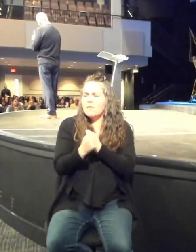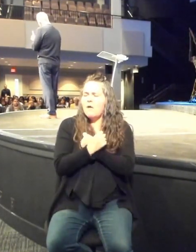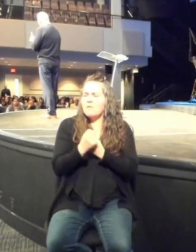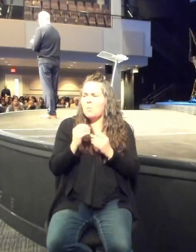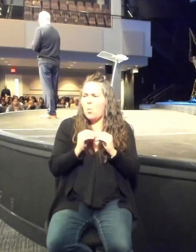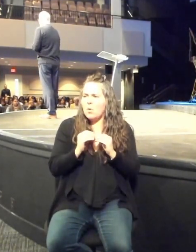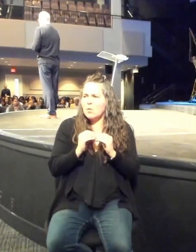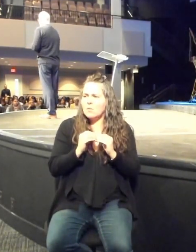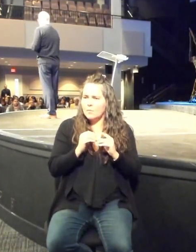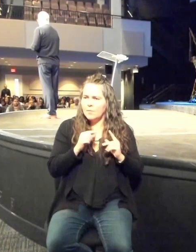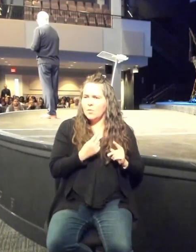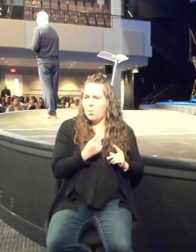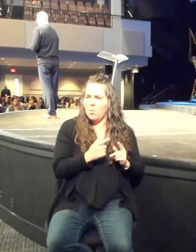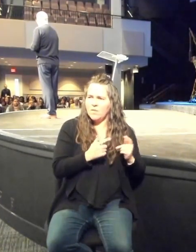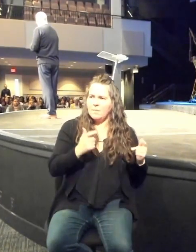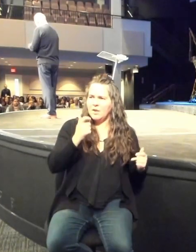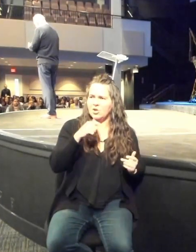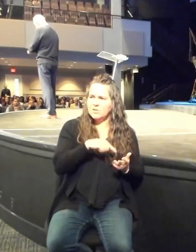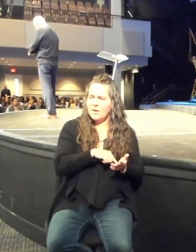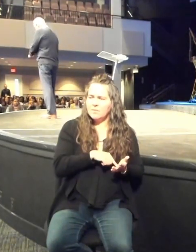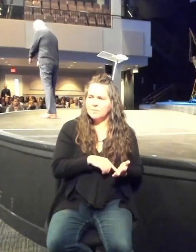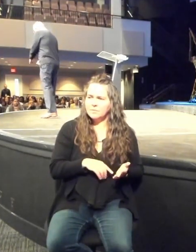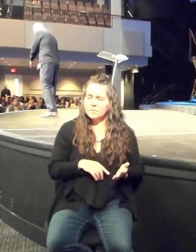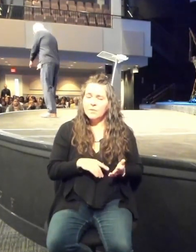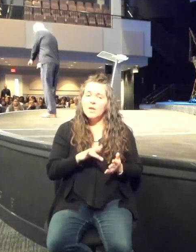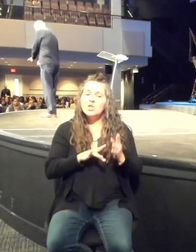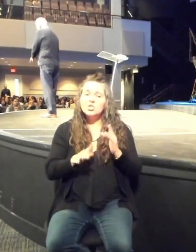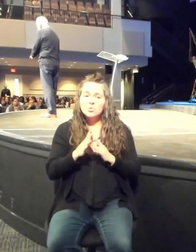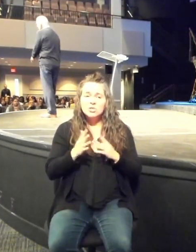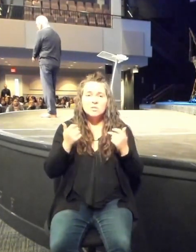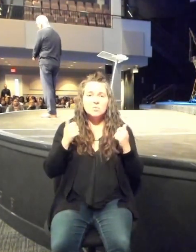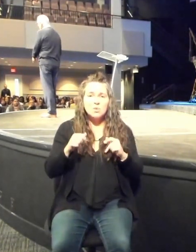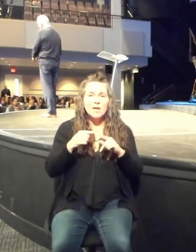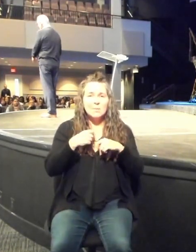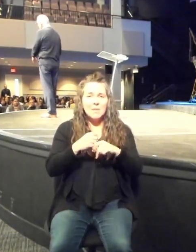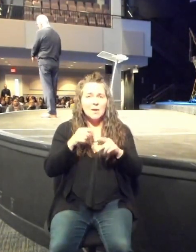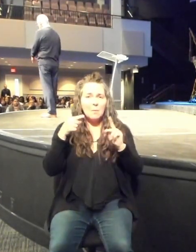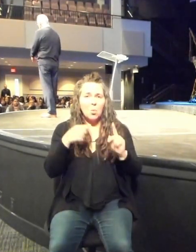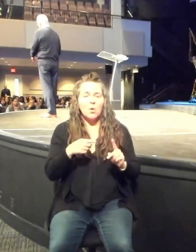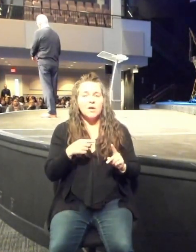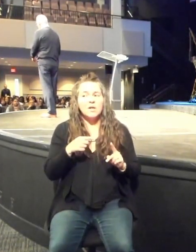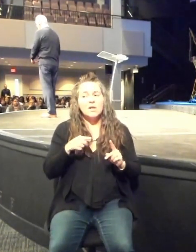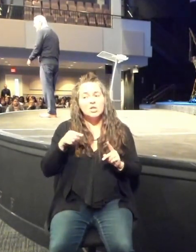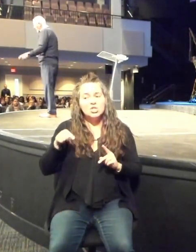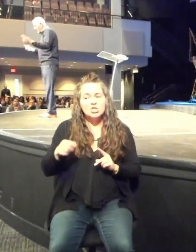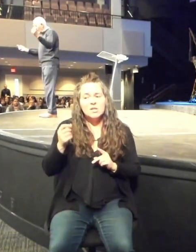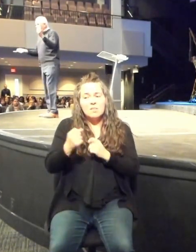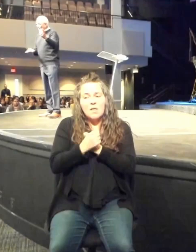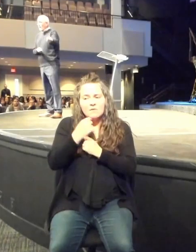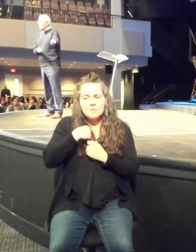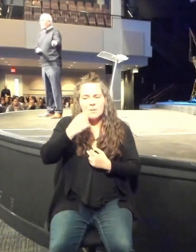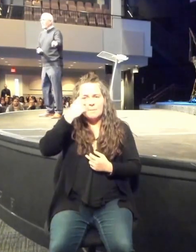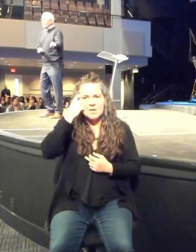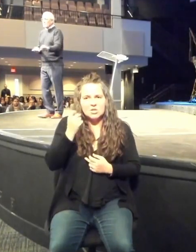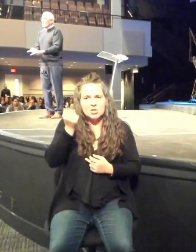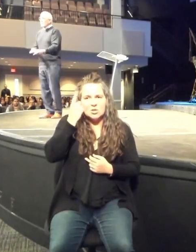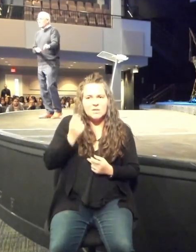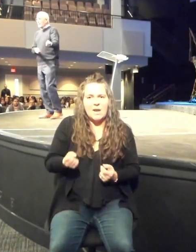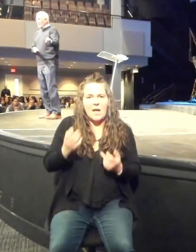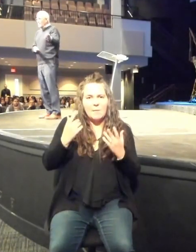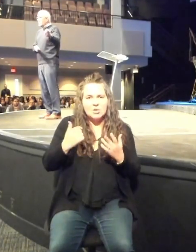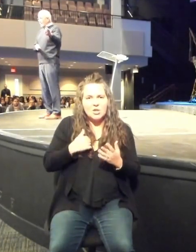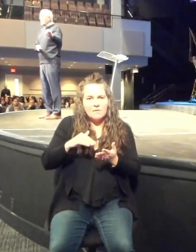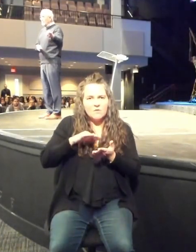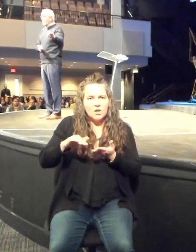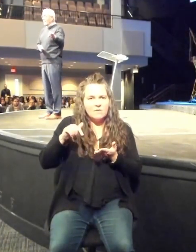make a point to Simon. This lady loves me because she understands how much I've forgiven her. You don't love me because you don't